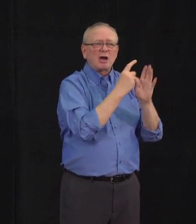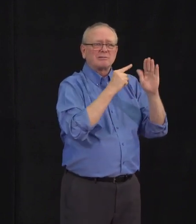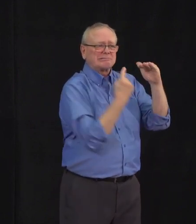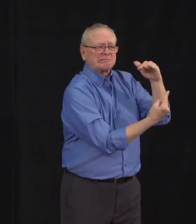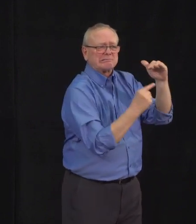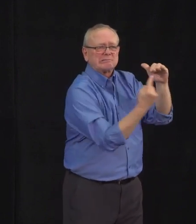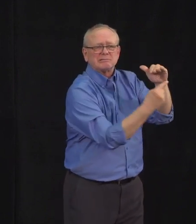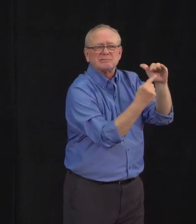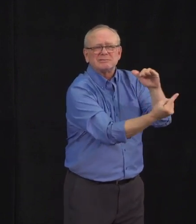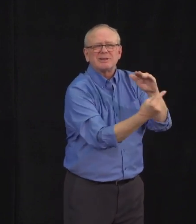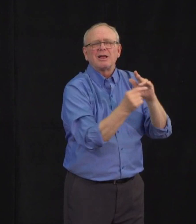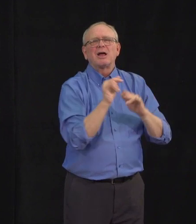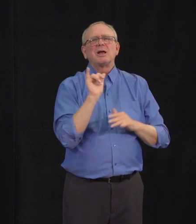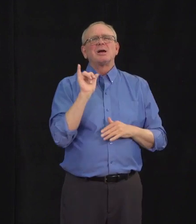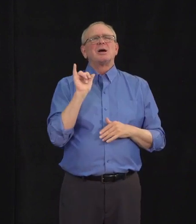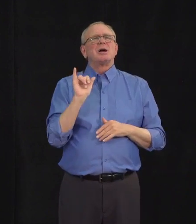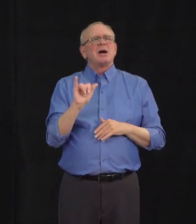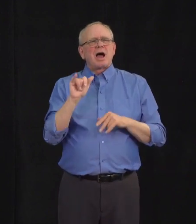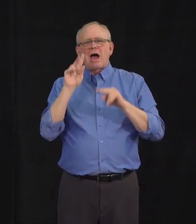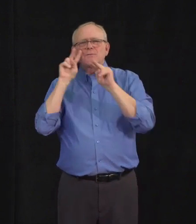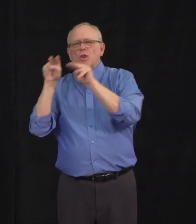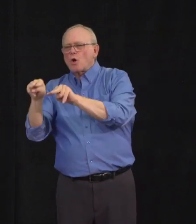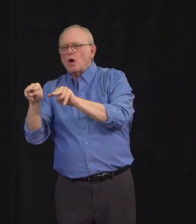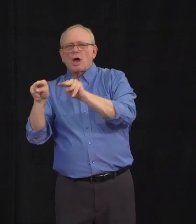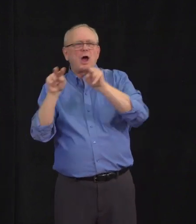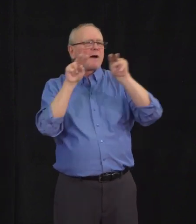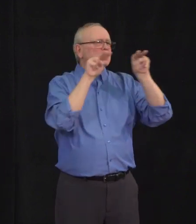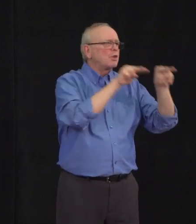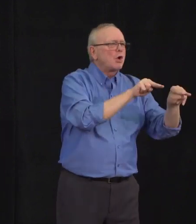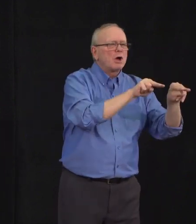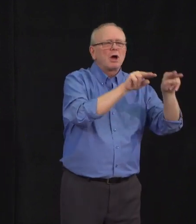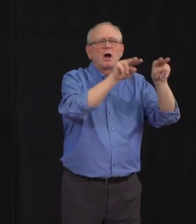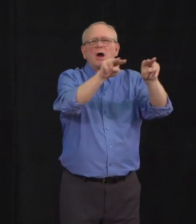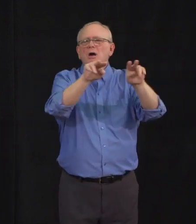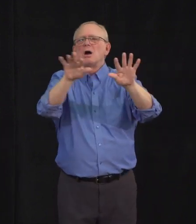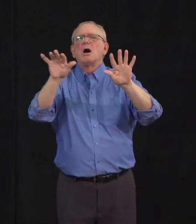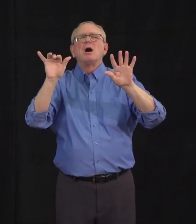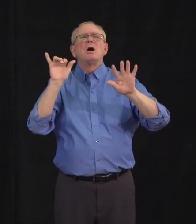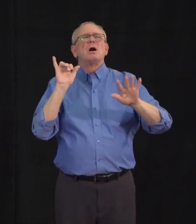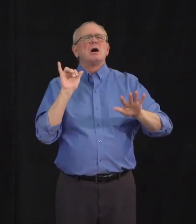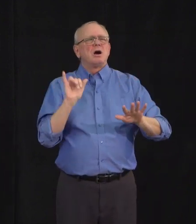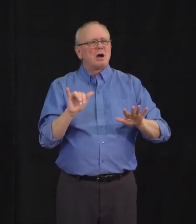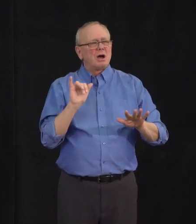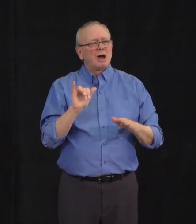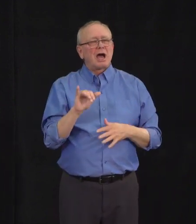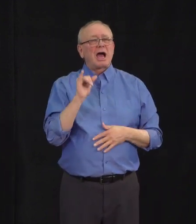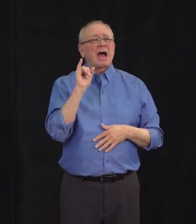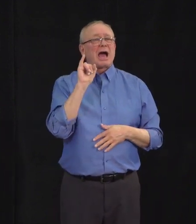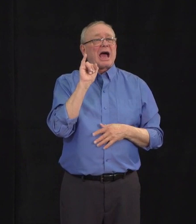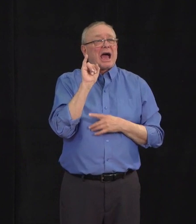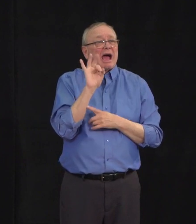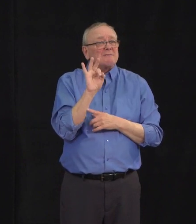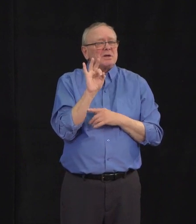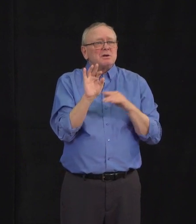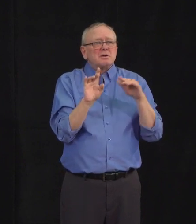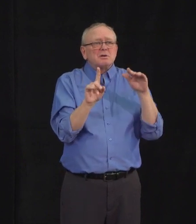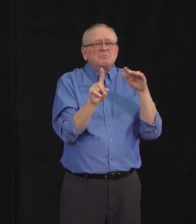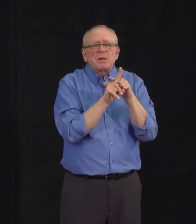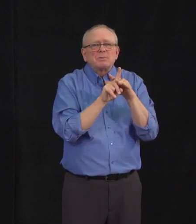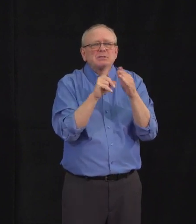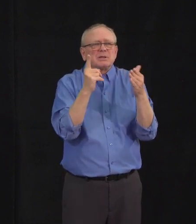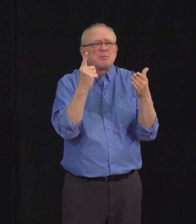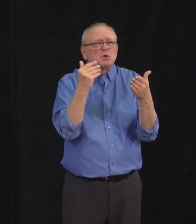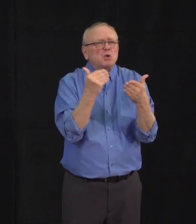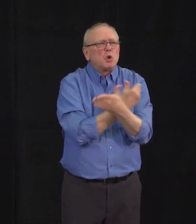partly what we need to keep in mind is that when we are continuing to see new cases, it's not clear where